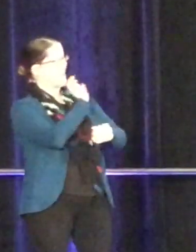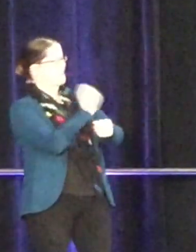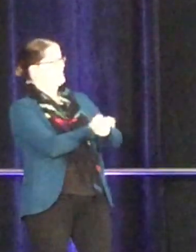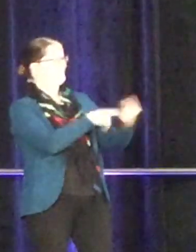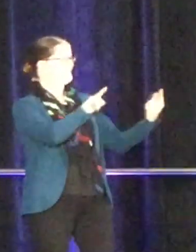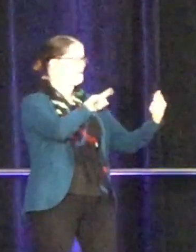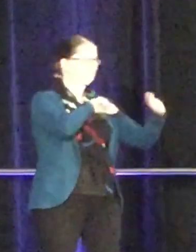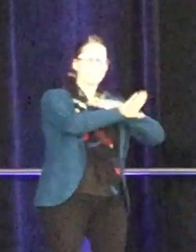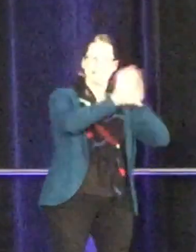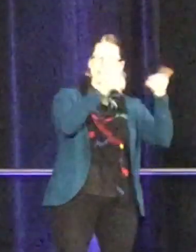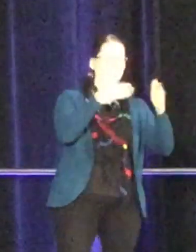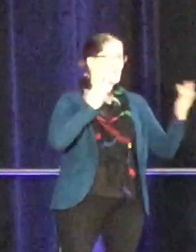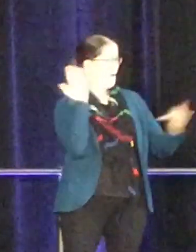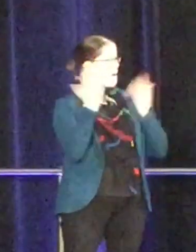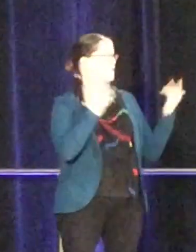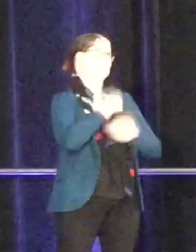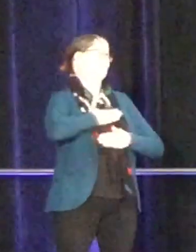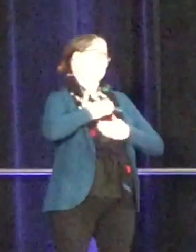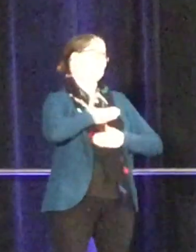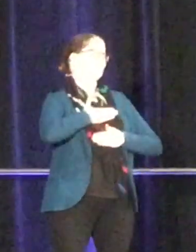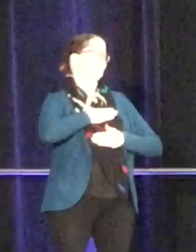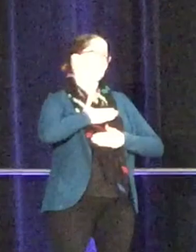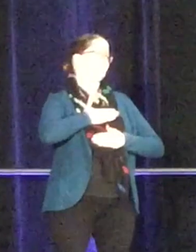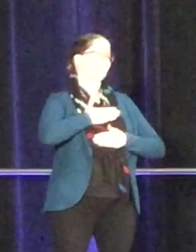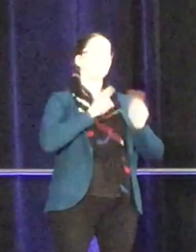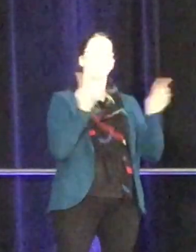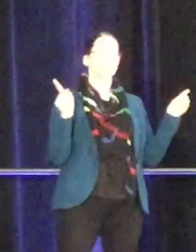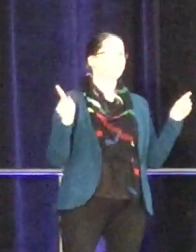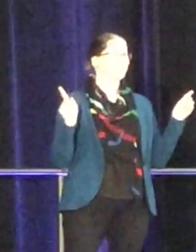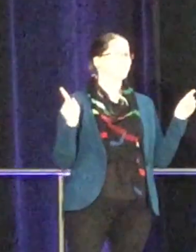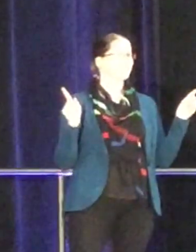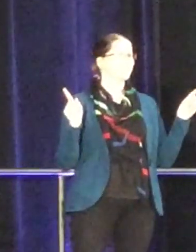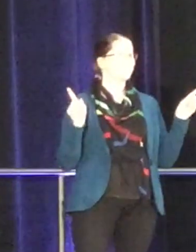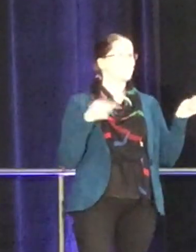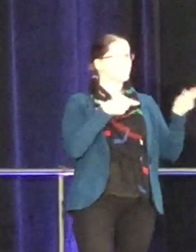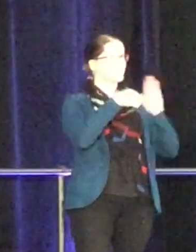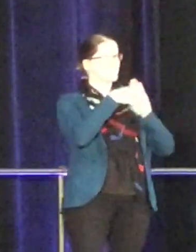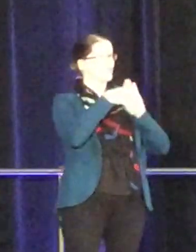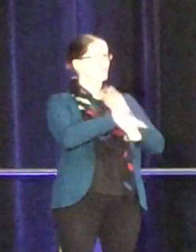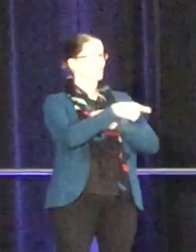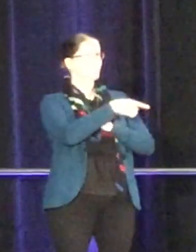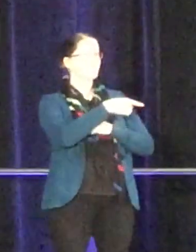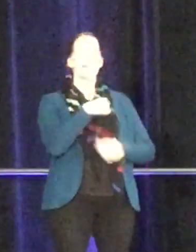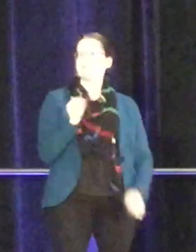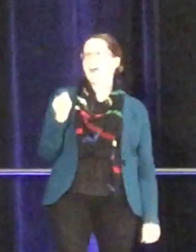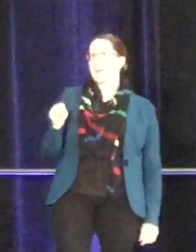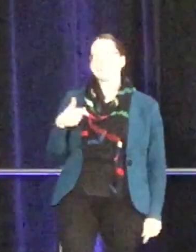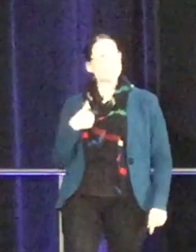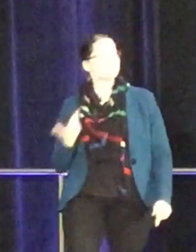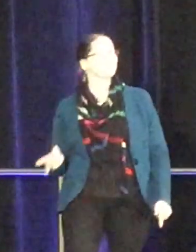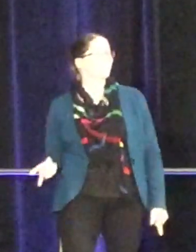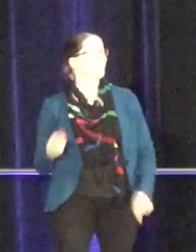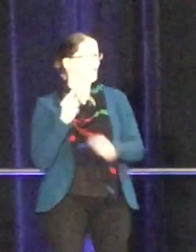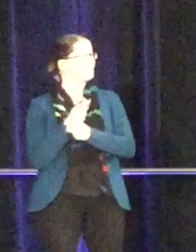greet your classmates. Look at that. And see, this is what we want the student to do. Yeah,